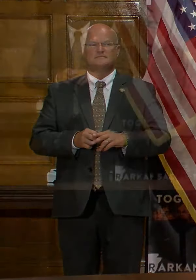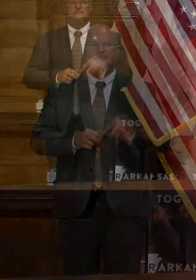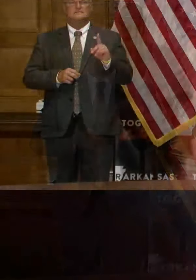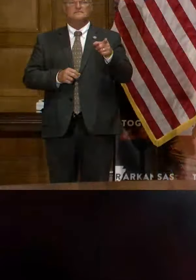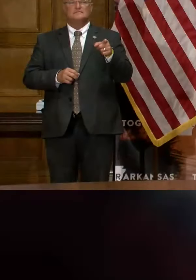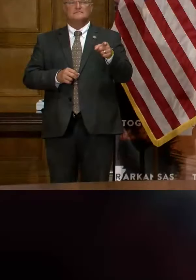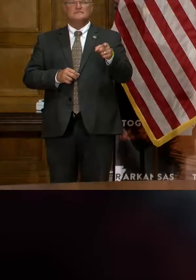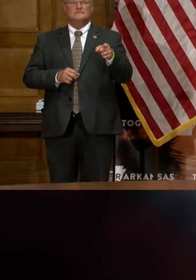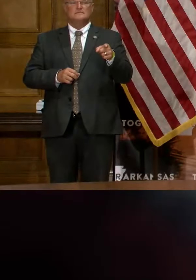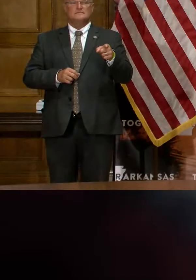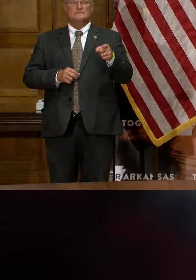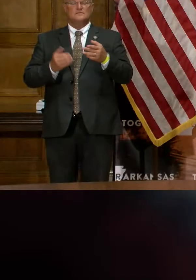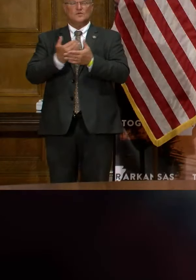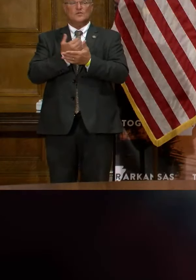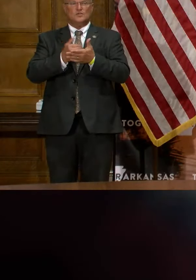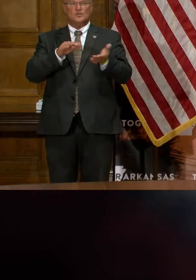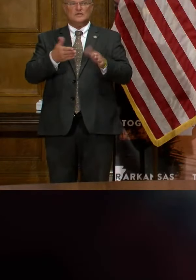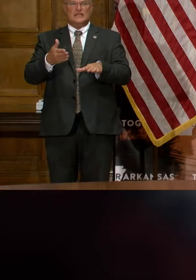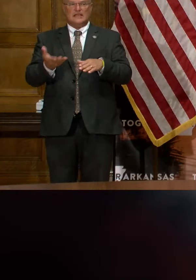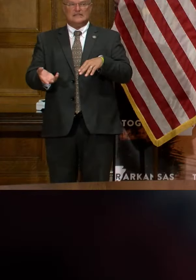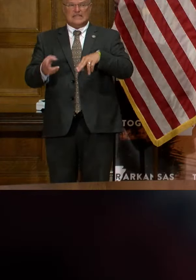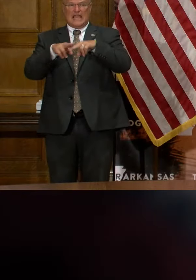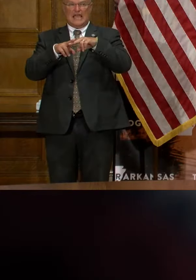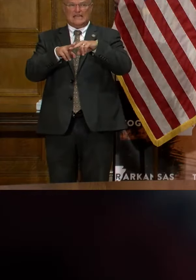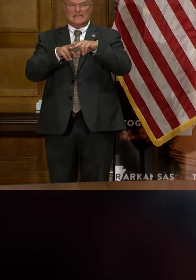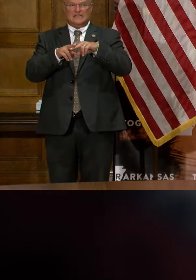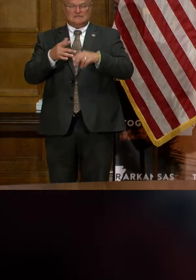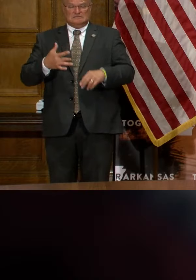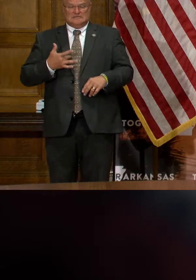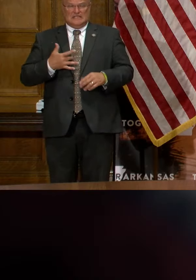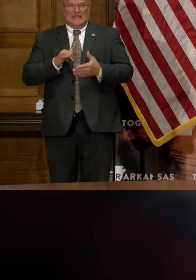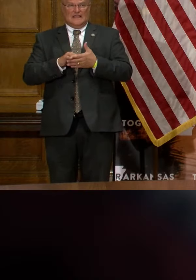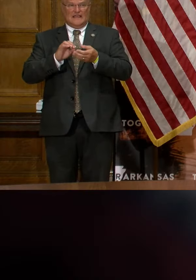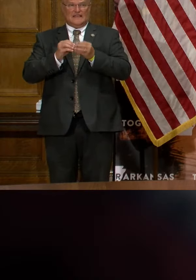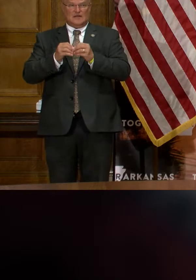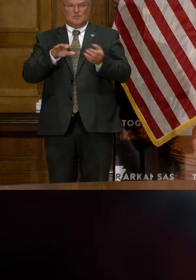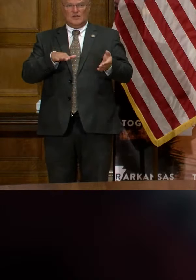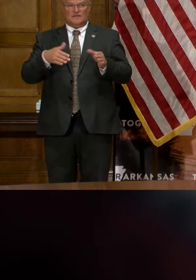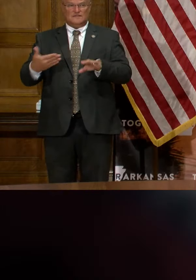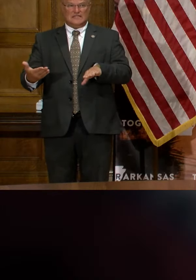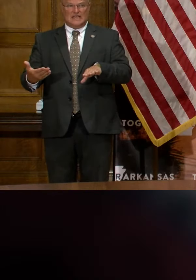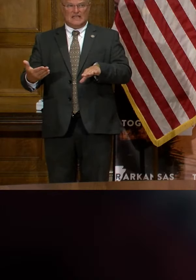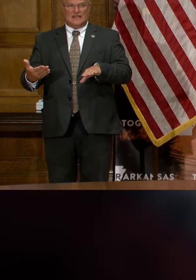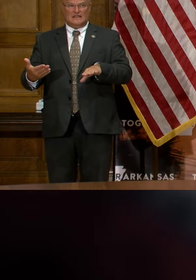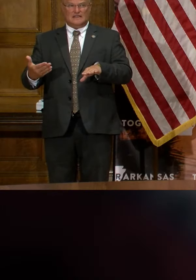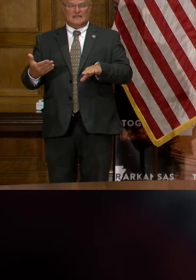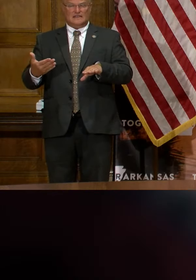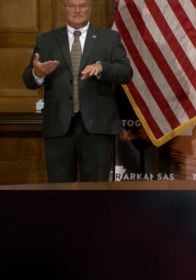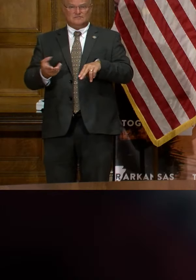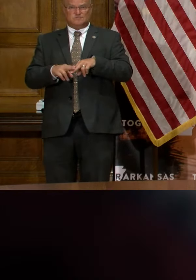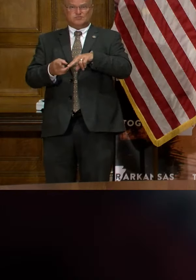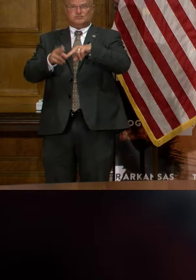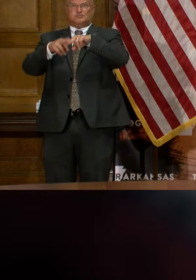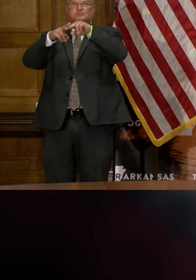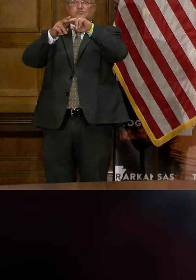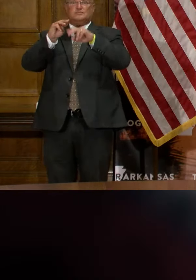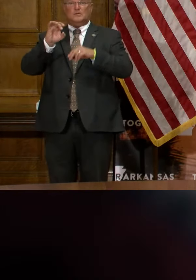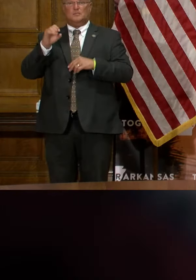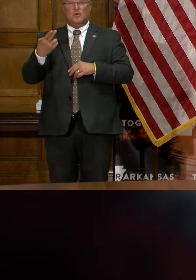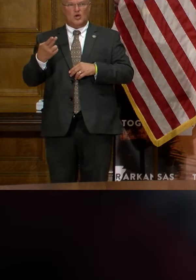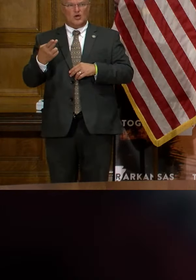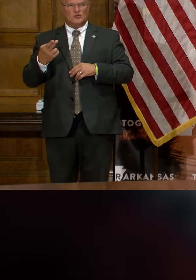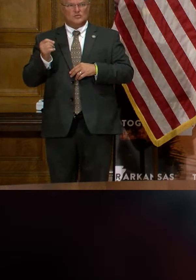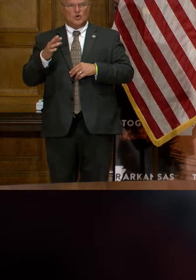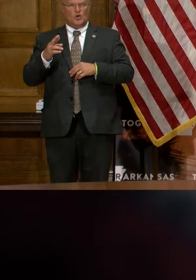Yes. With these new deaths added, I mean, do you get the sense that the number of deaths has been accelerating since March, that we're